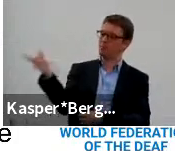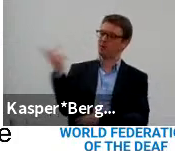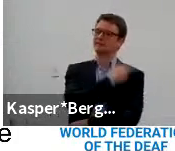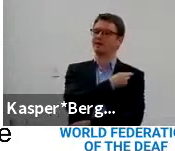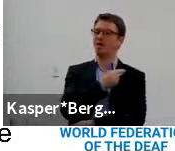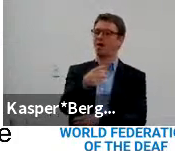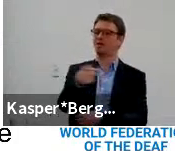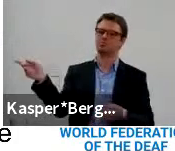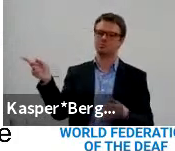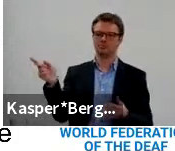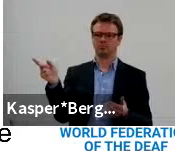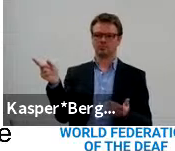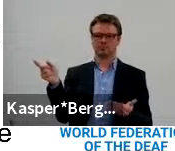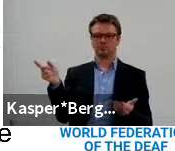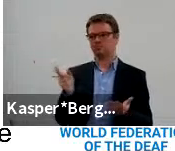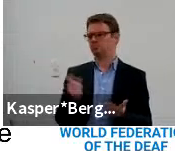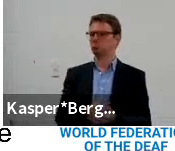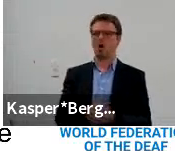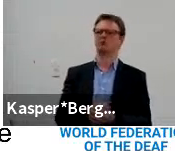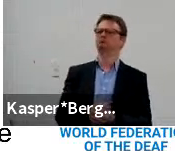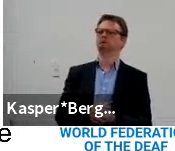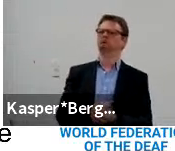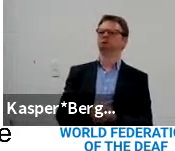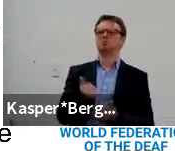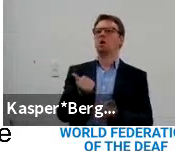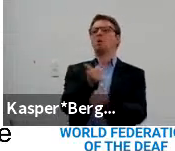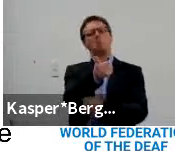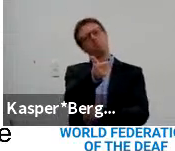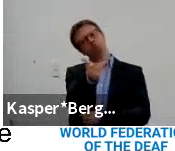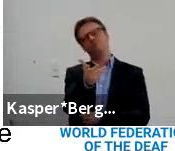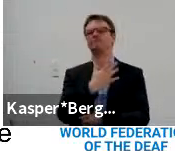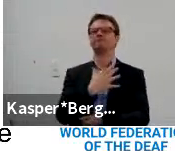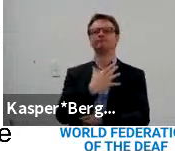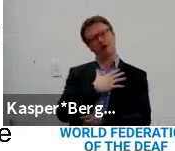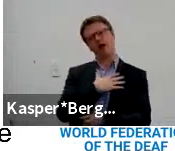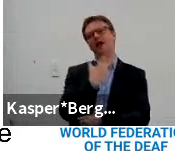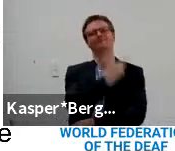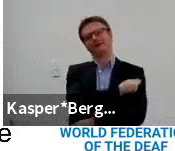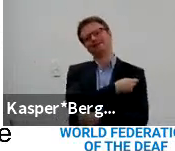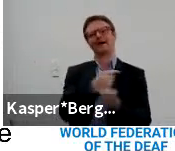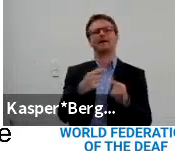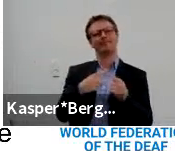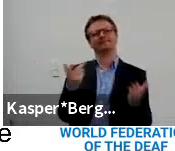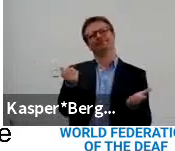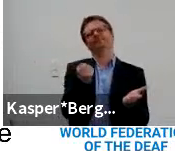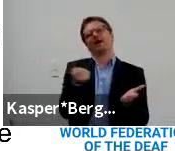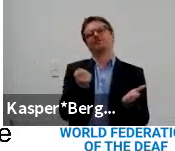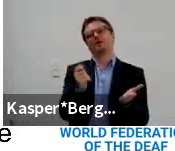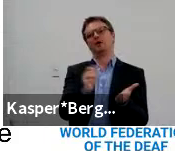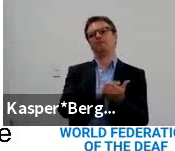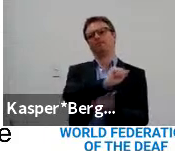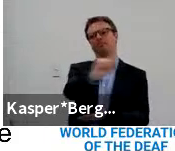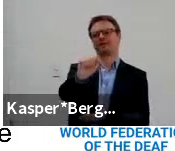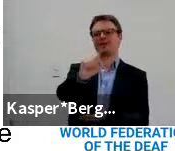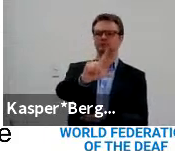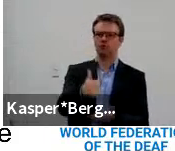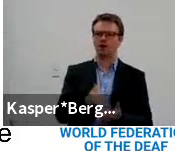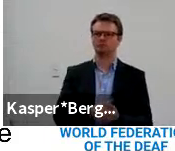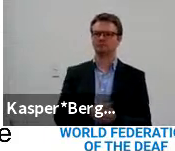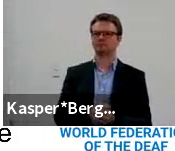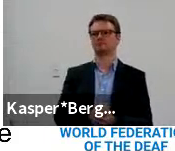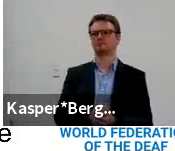And I asked them, so are you vaccinated? They will, no. Some of us want to get vaccinated, but